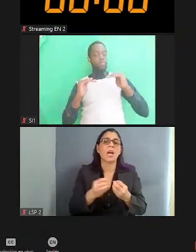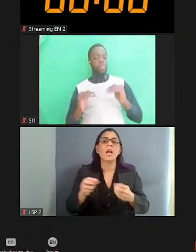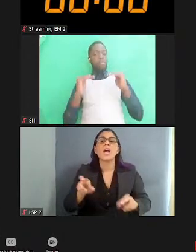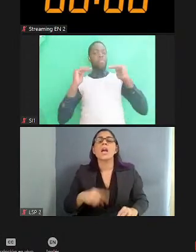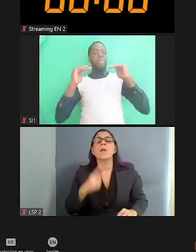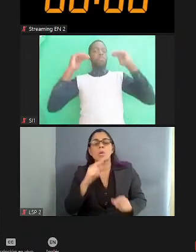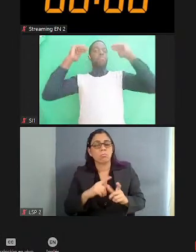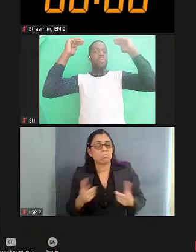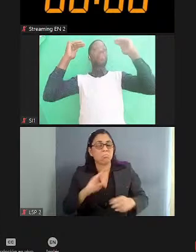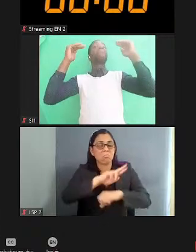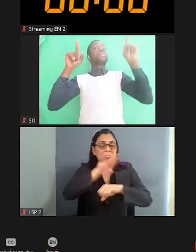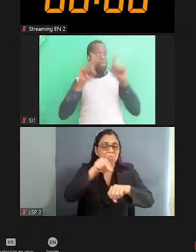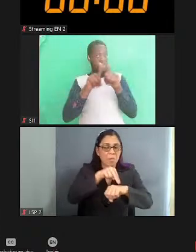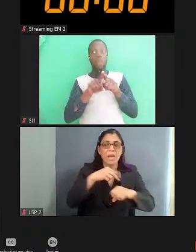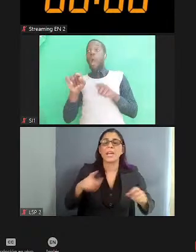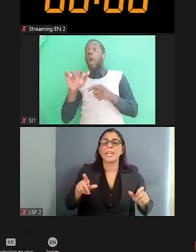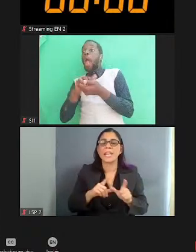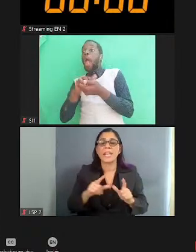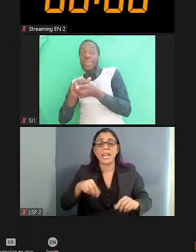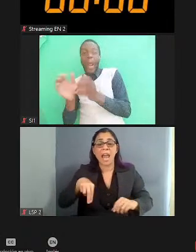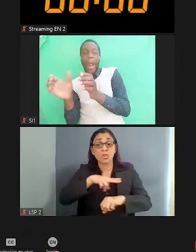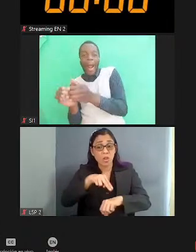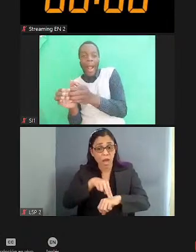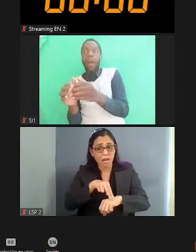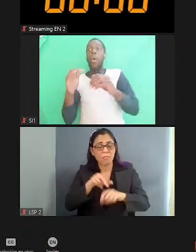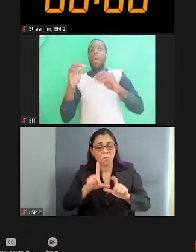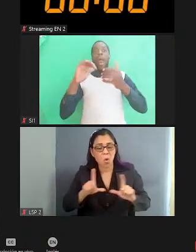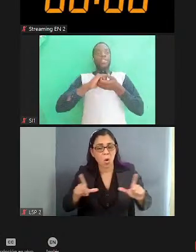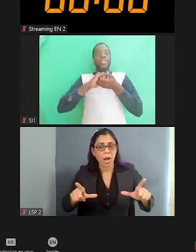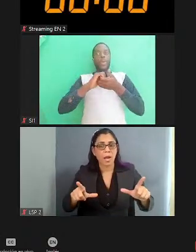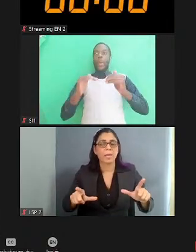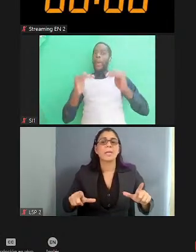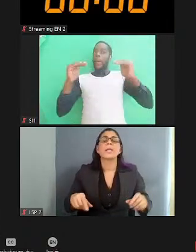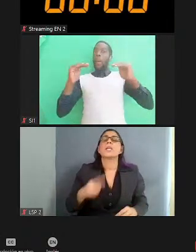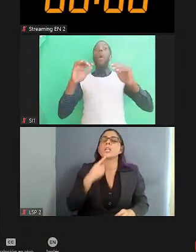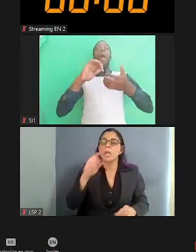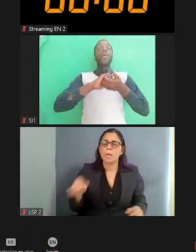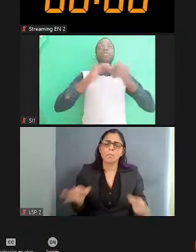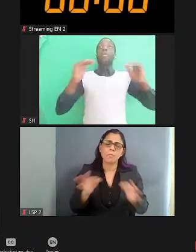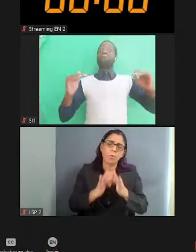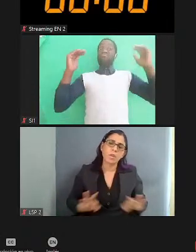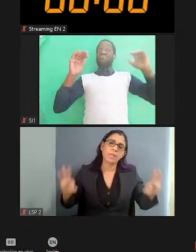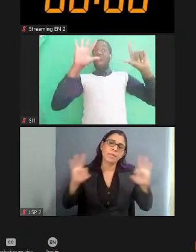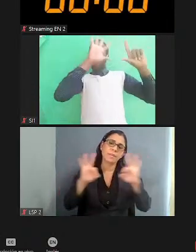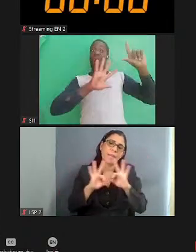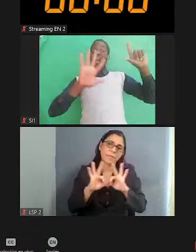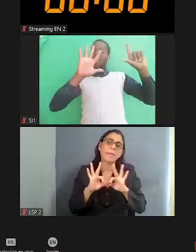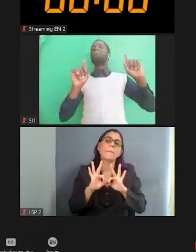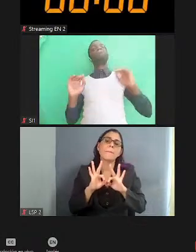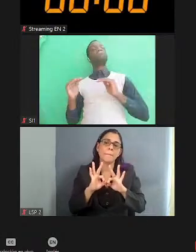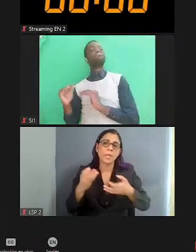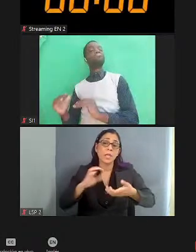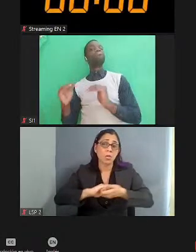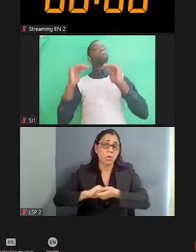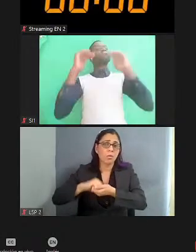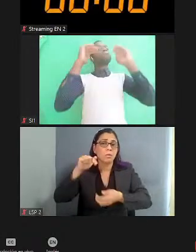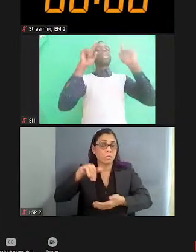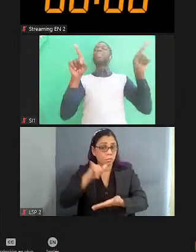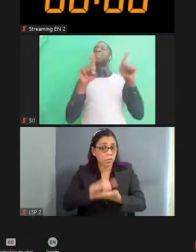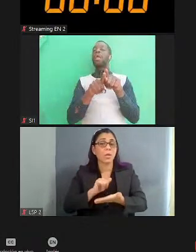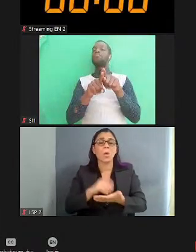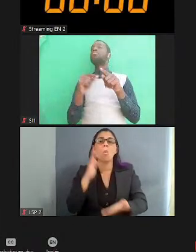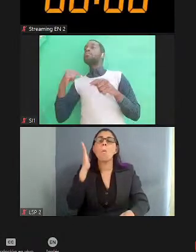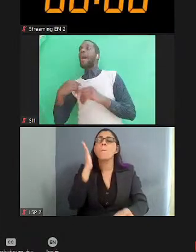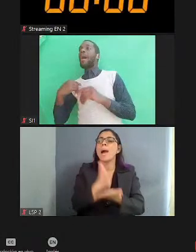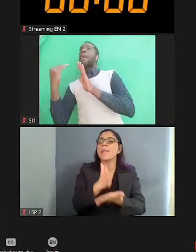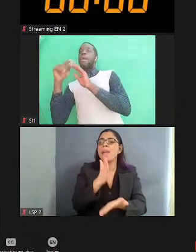involved at national regional and local level because canadians believes that it is very important that this is